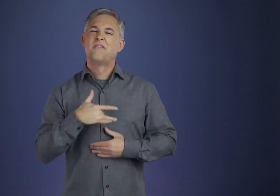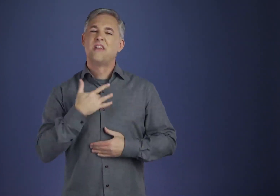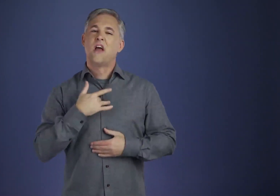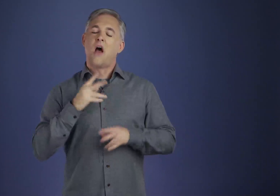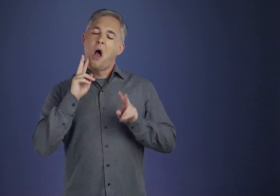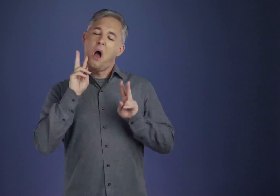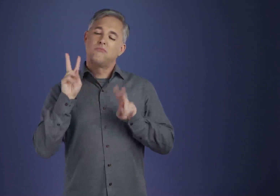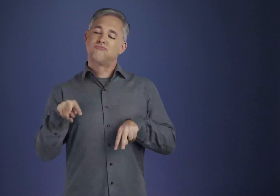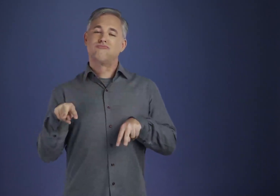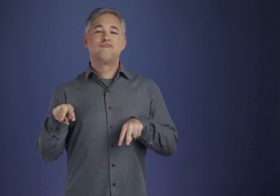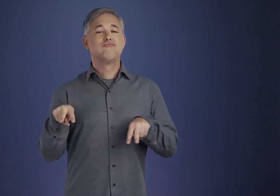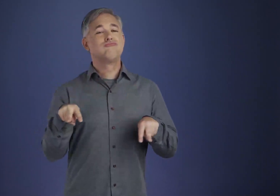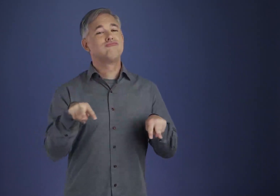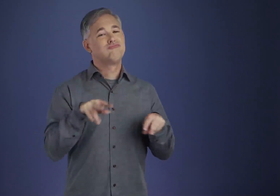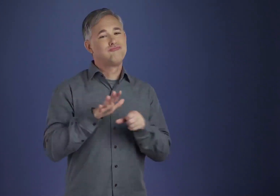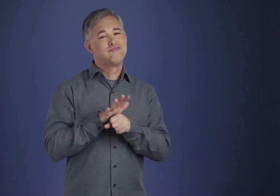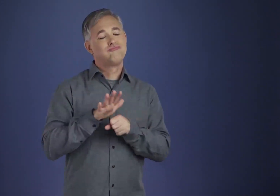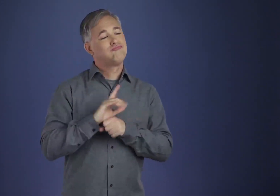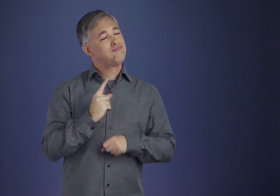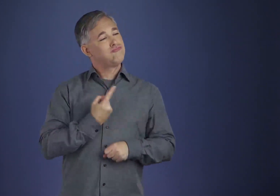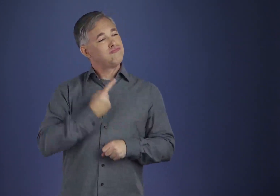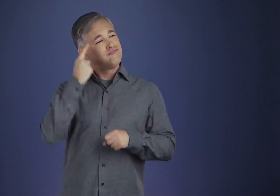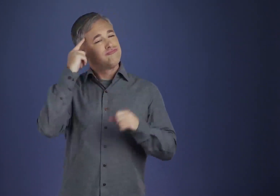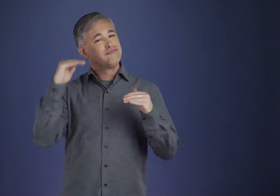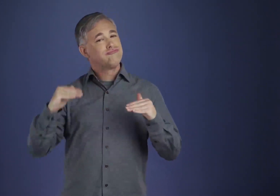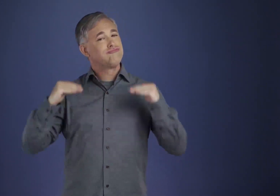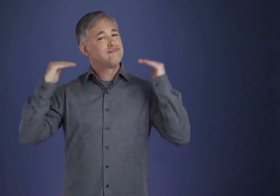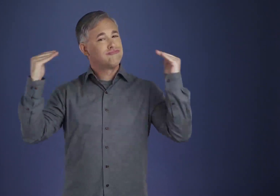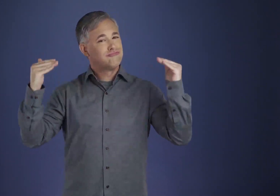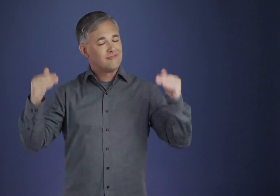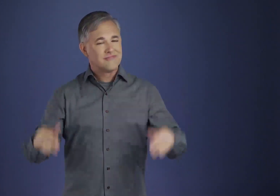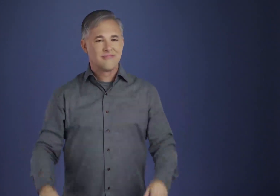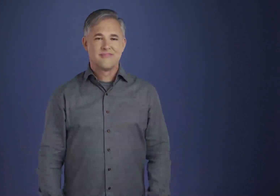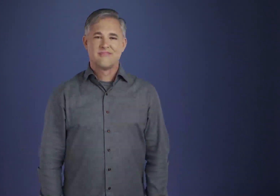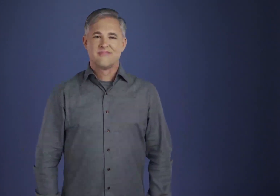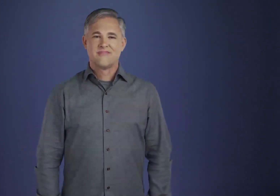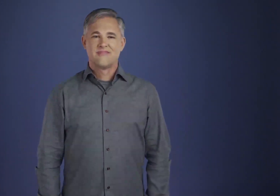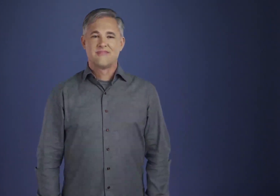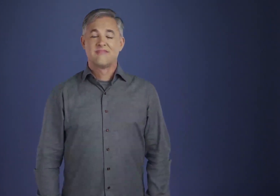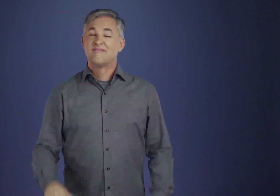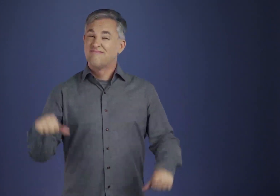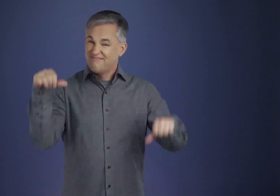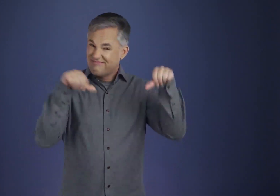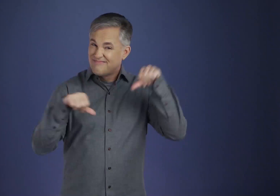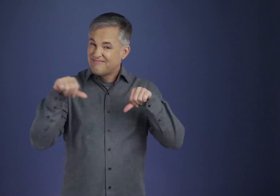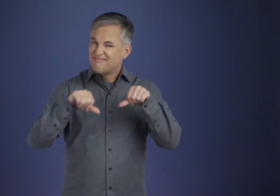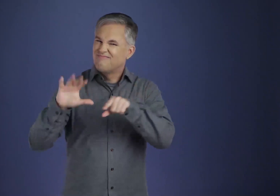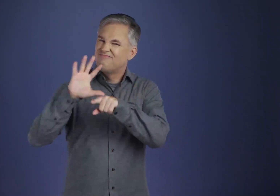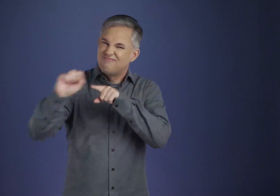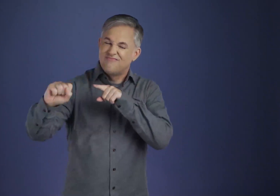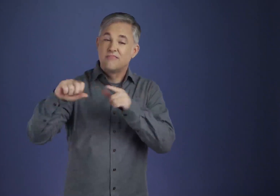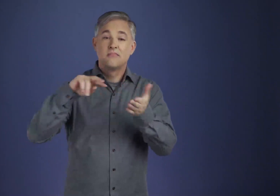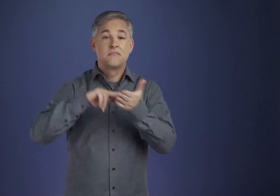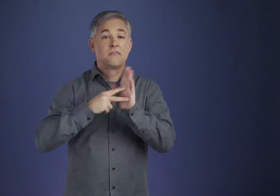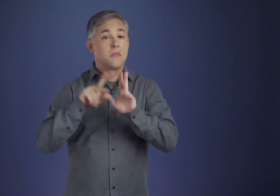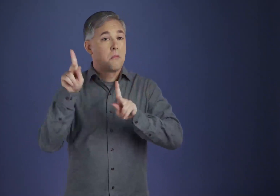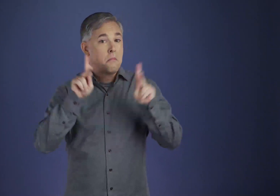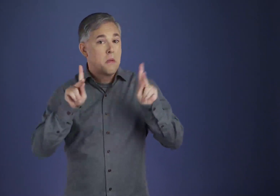were careful to hide this from others. Secretly, we felt we could float above the rest of the folks on our brain